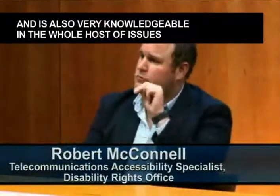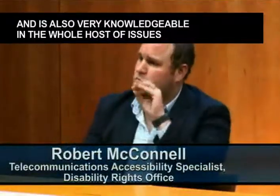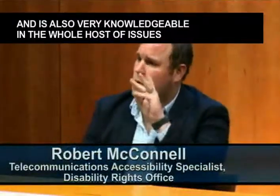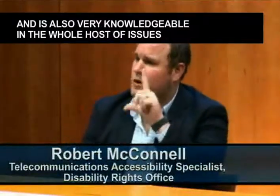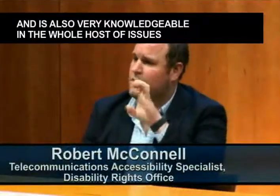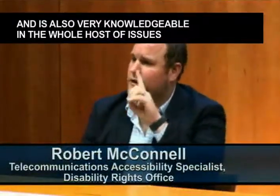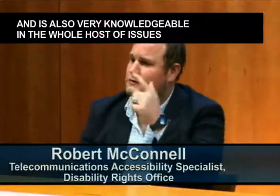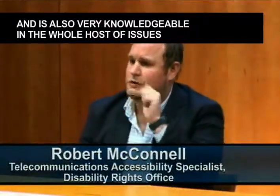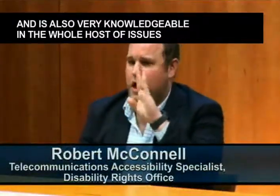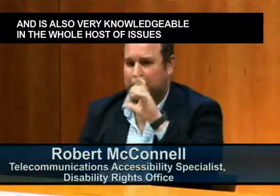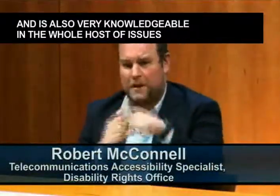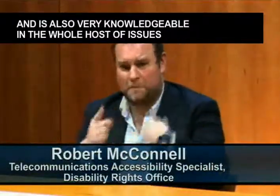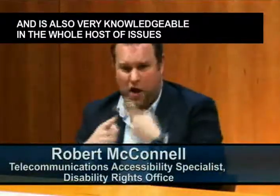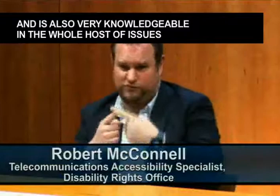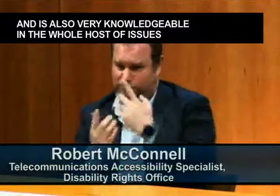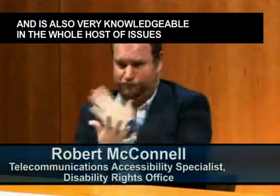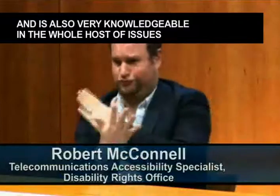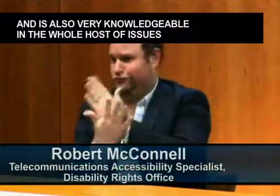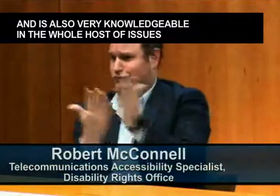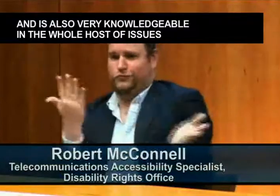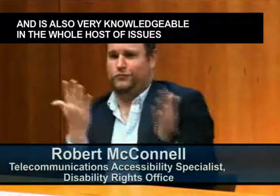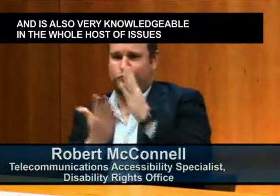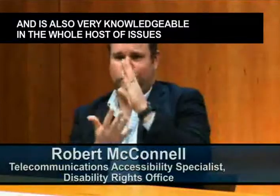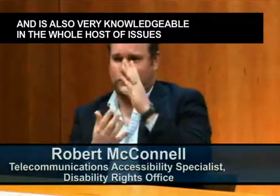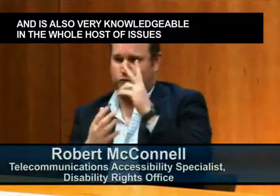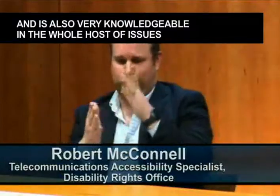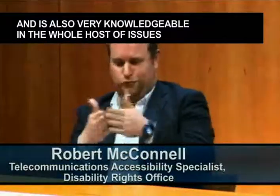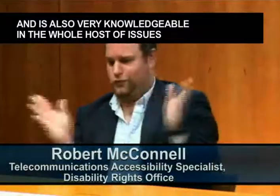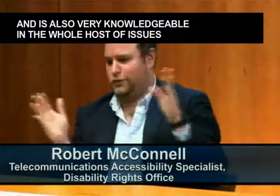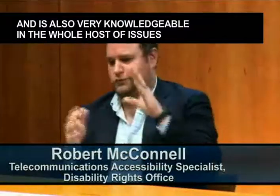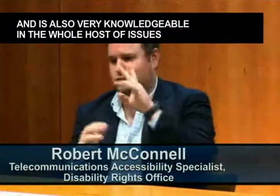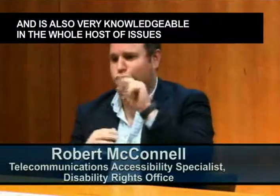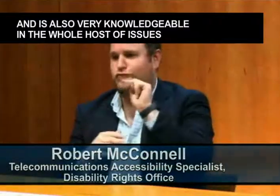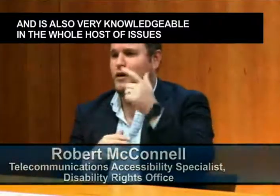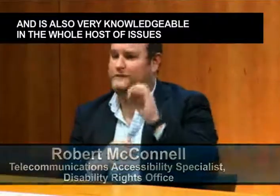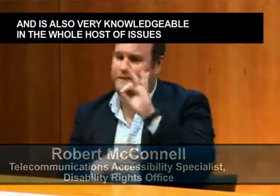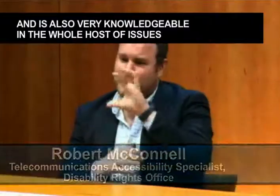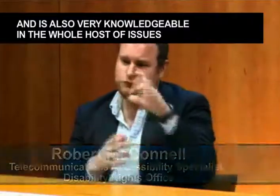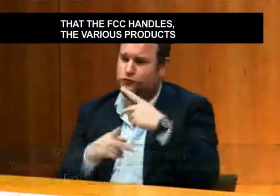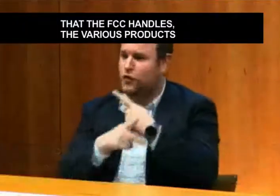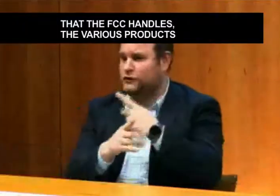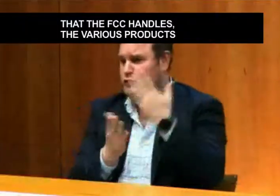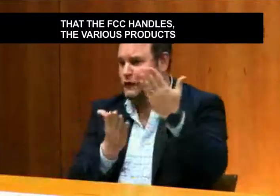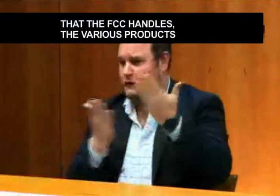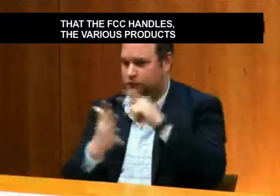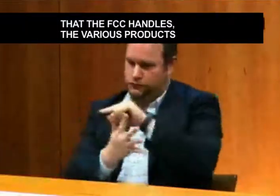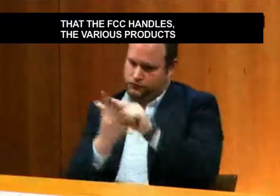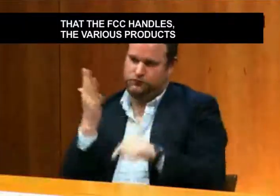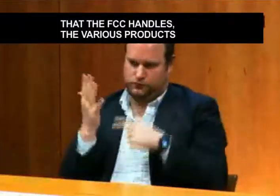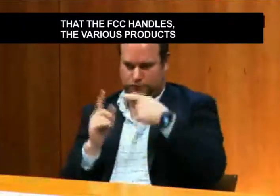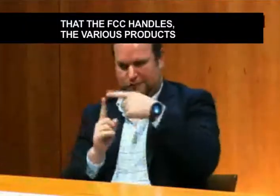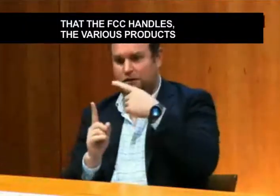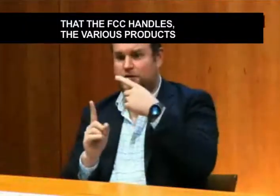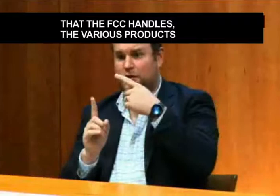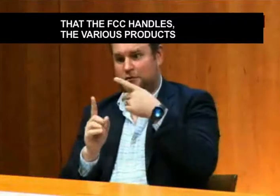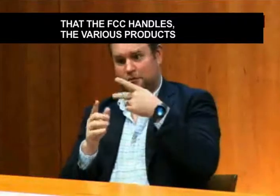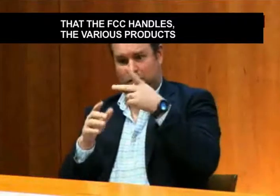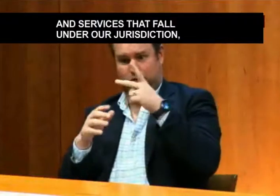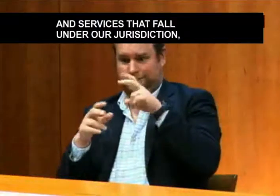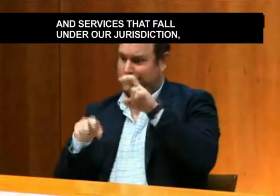is also very knowledgeable in the whole host of issues that the FCC handles, the various products and